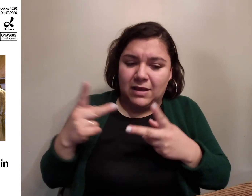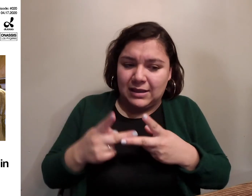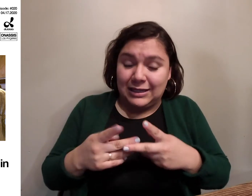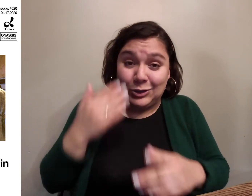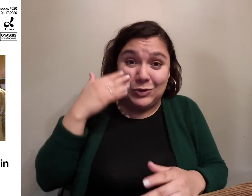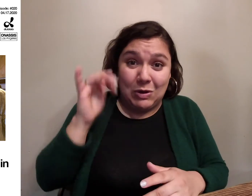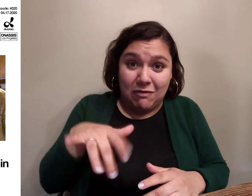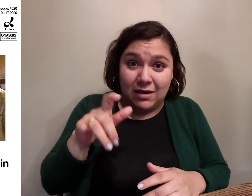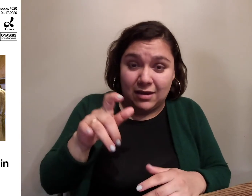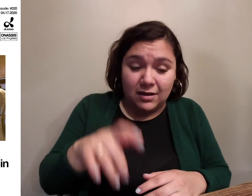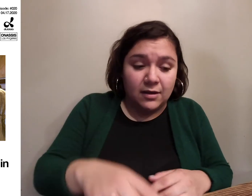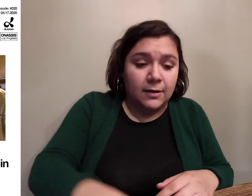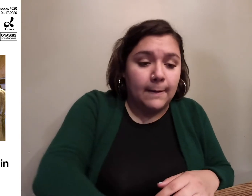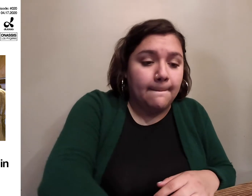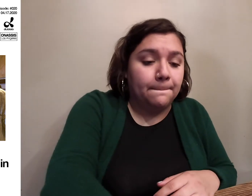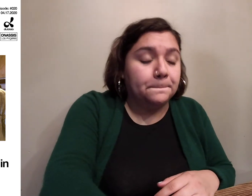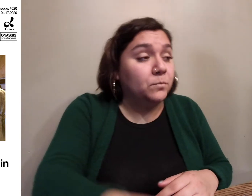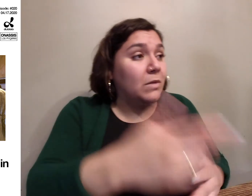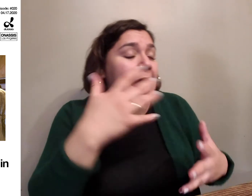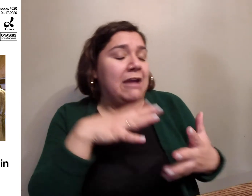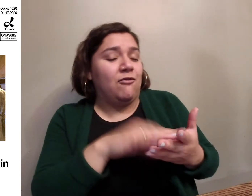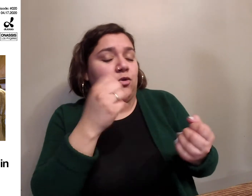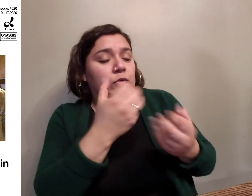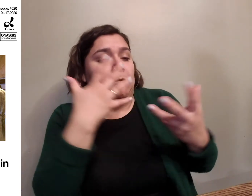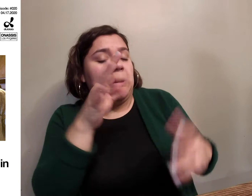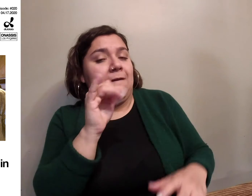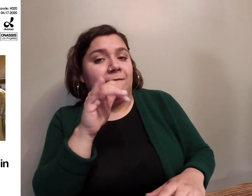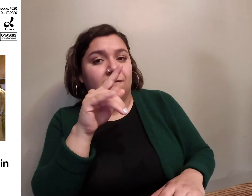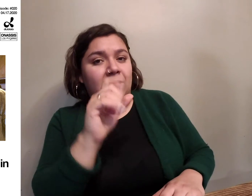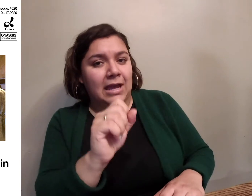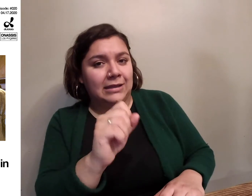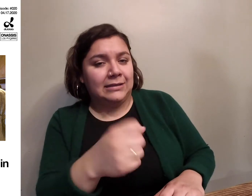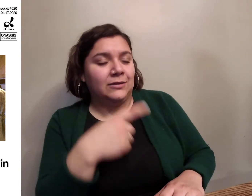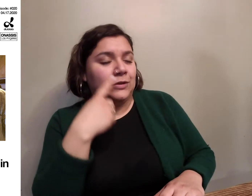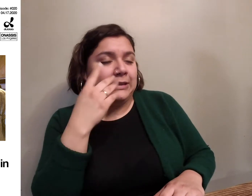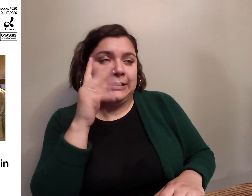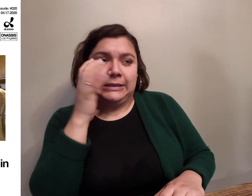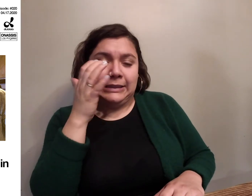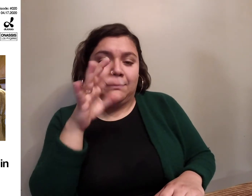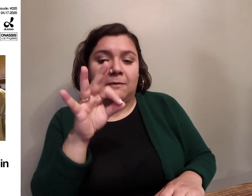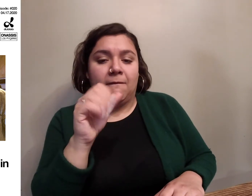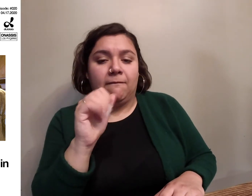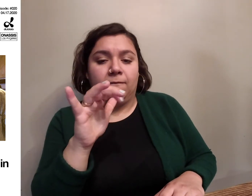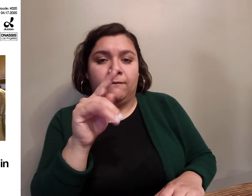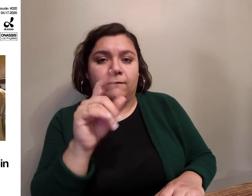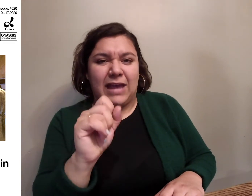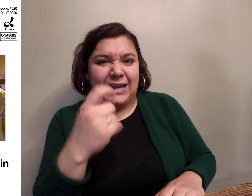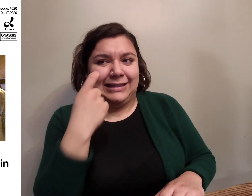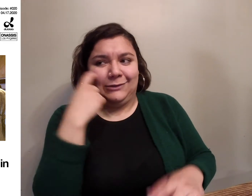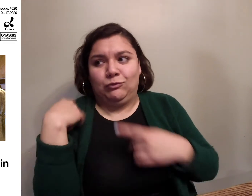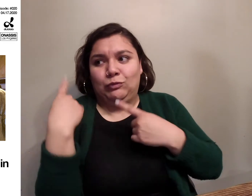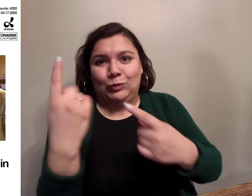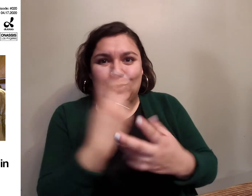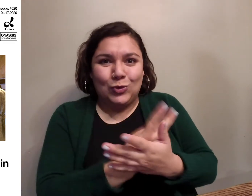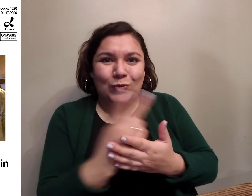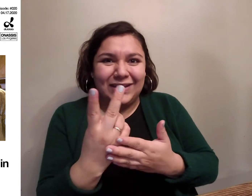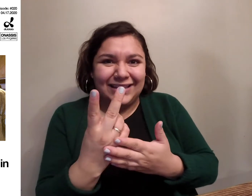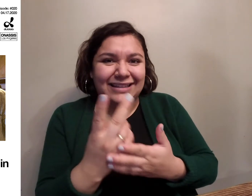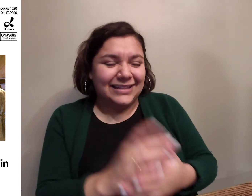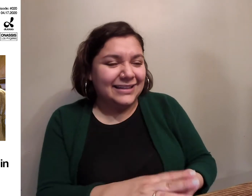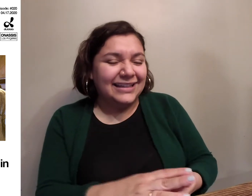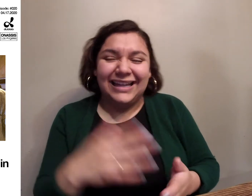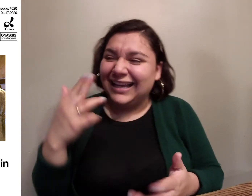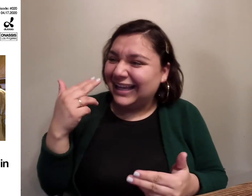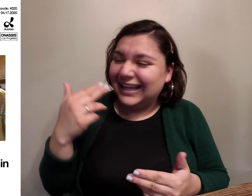so many facts, or what seem like facts, in the last 2 weeks. I mean, we just don't know,